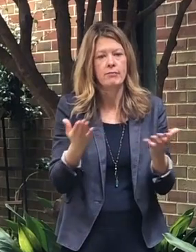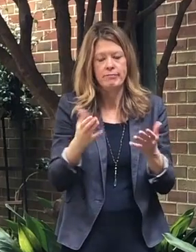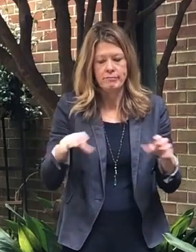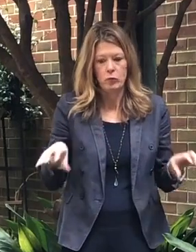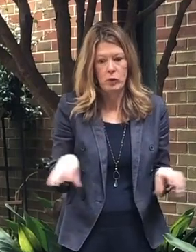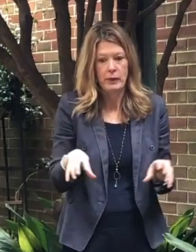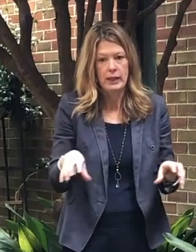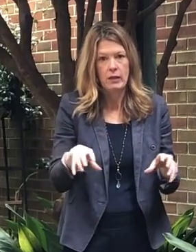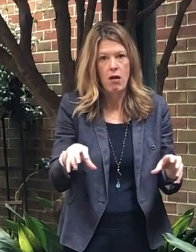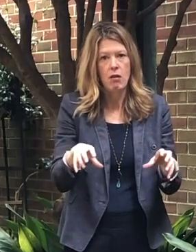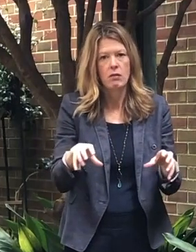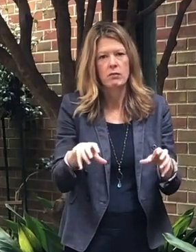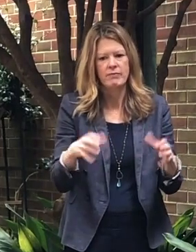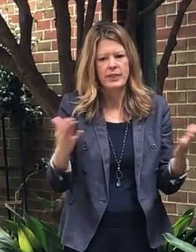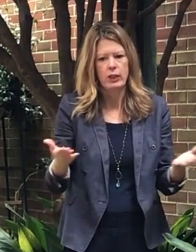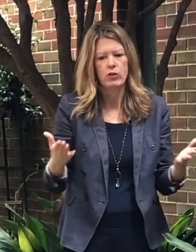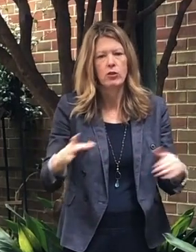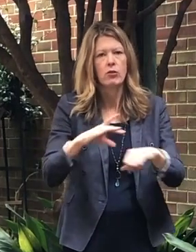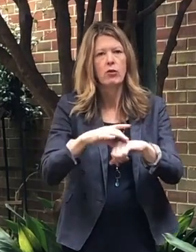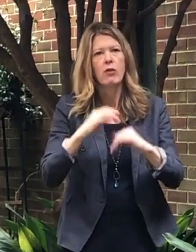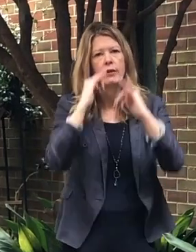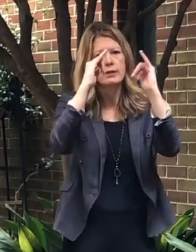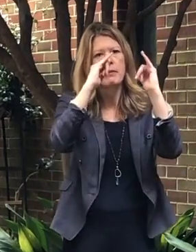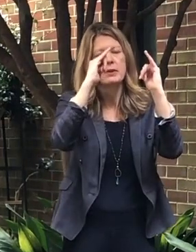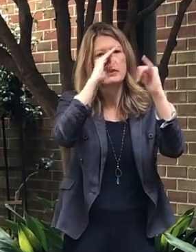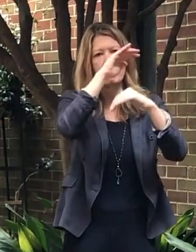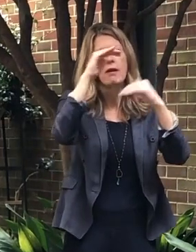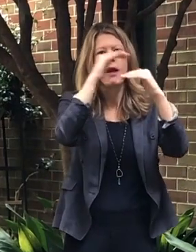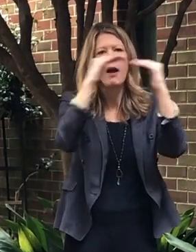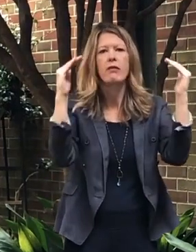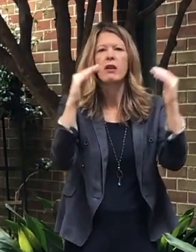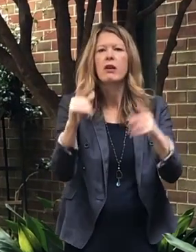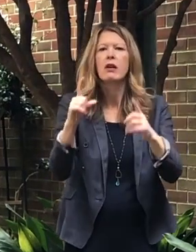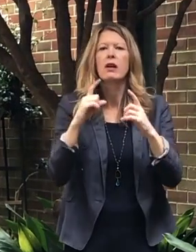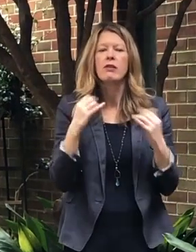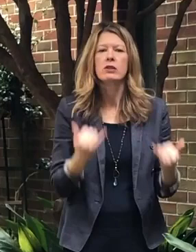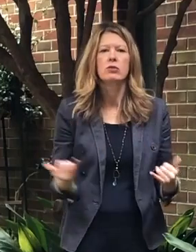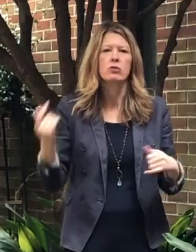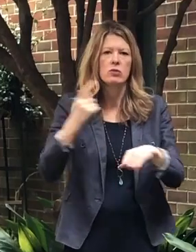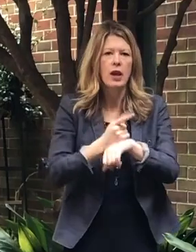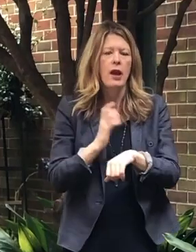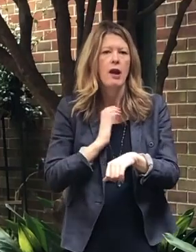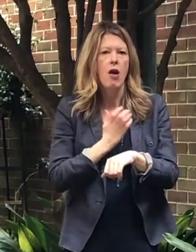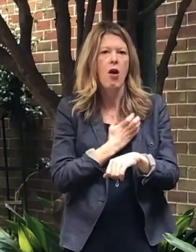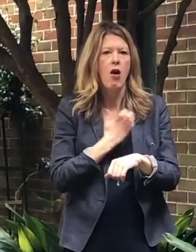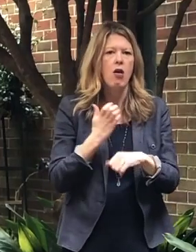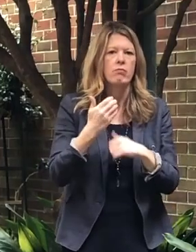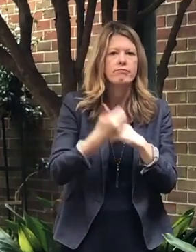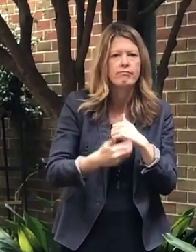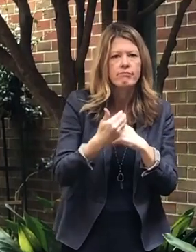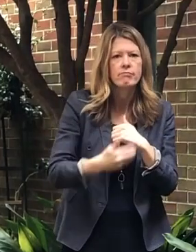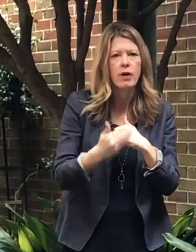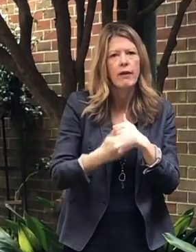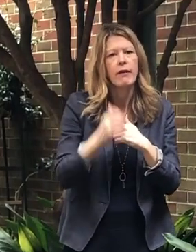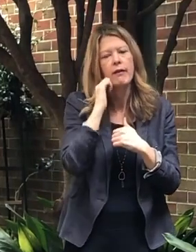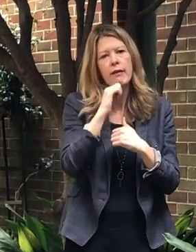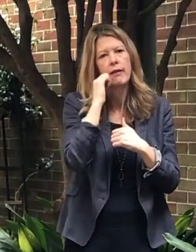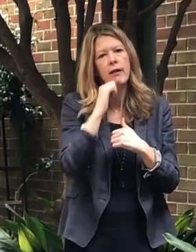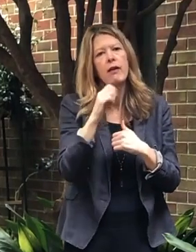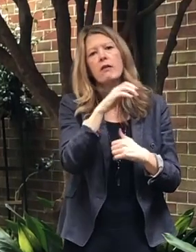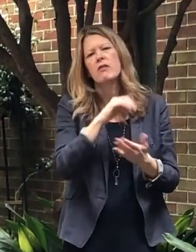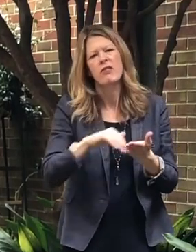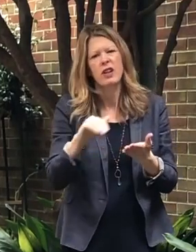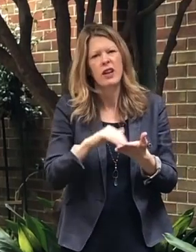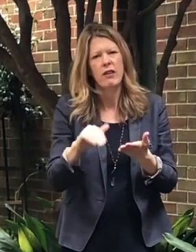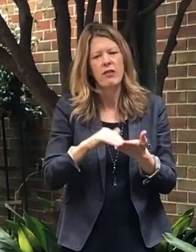done, on earth as it is in heaven. Give us this day our daily bread, and forgive us our